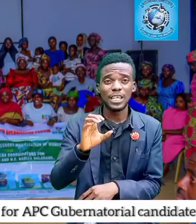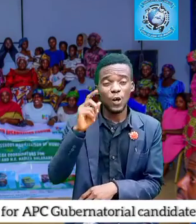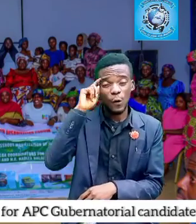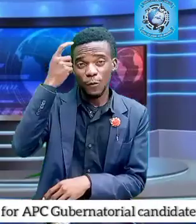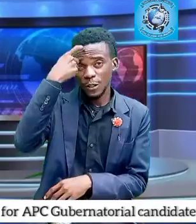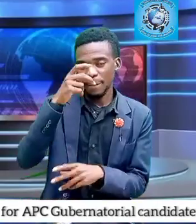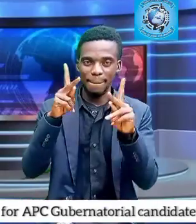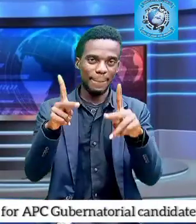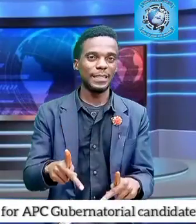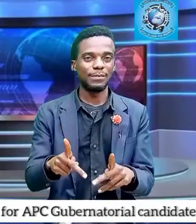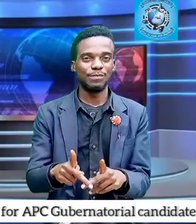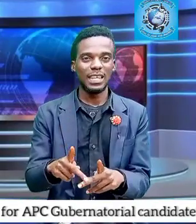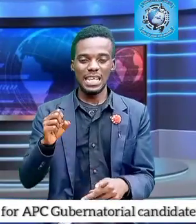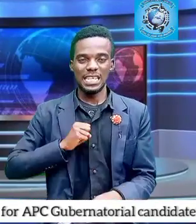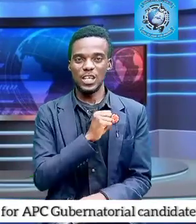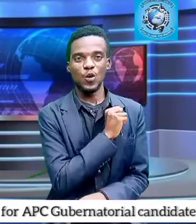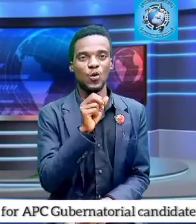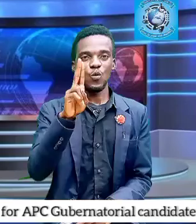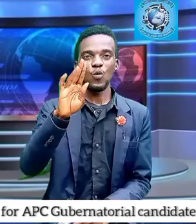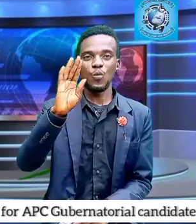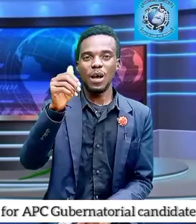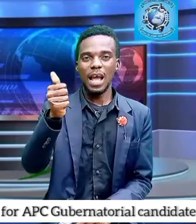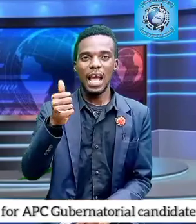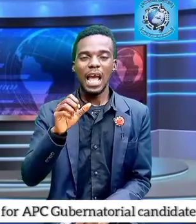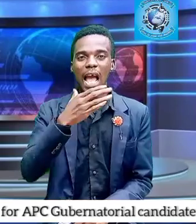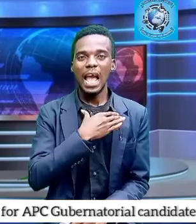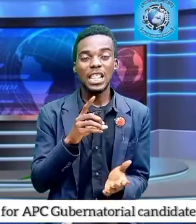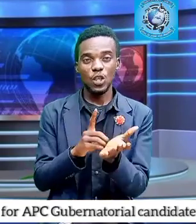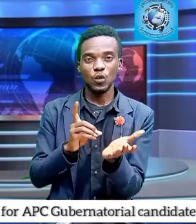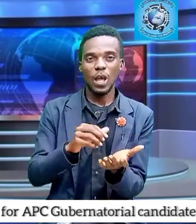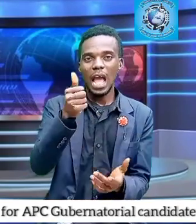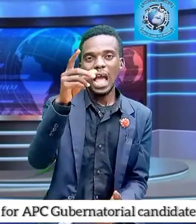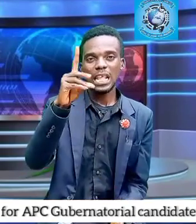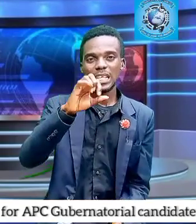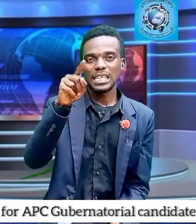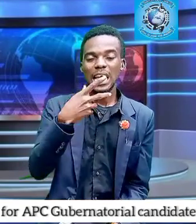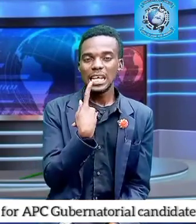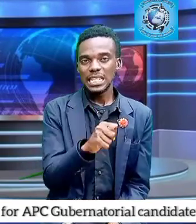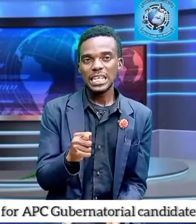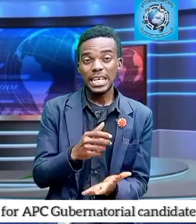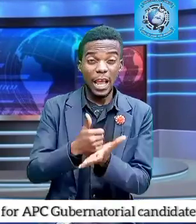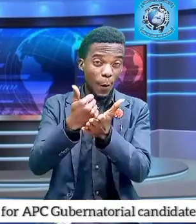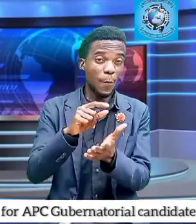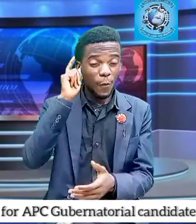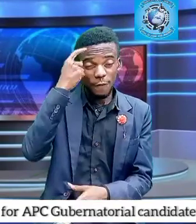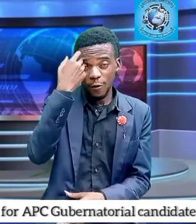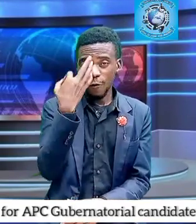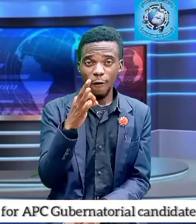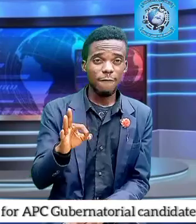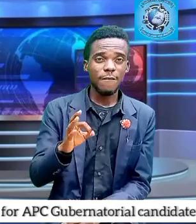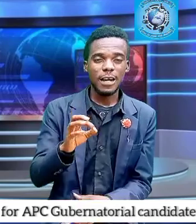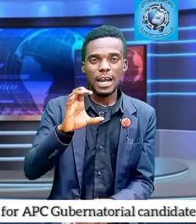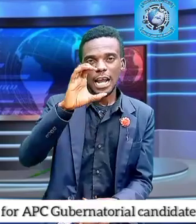candidates. Senator Uba Sani and Dr. Hadiza, the Deputy Governor of Kaduna State, and for